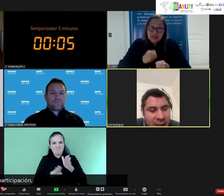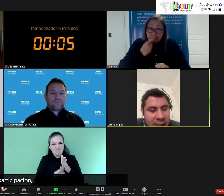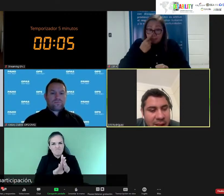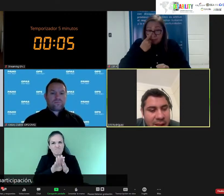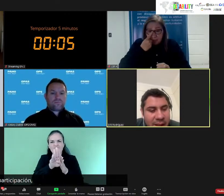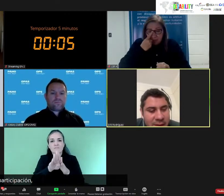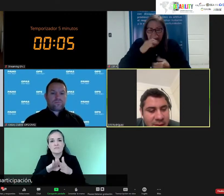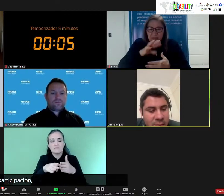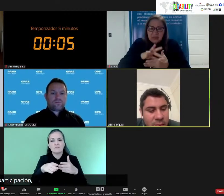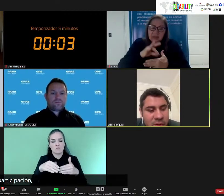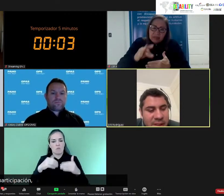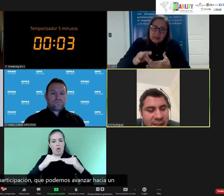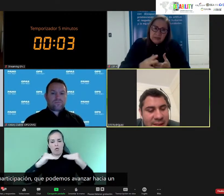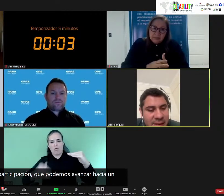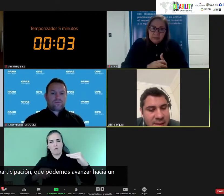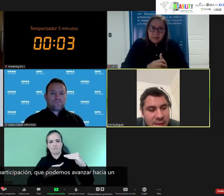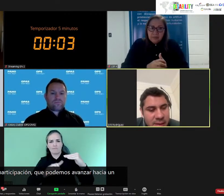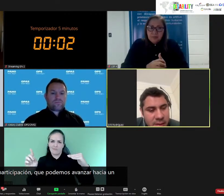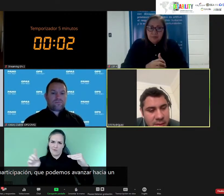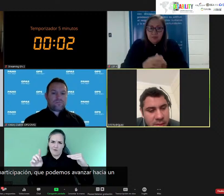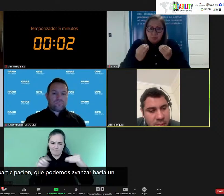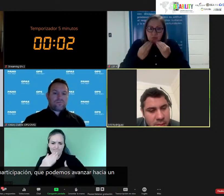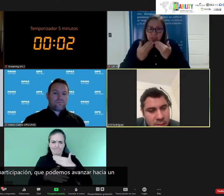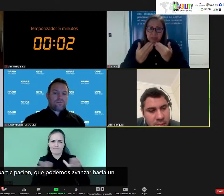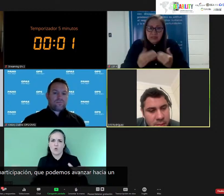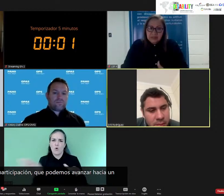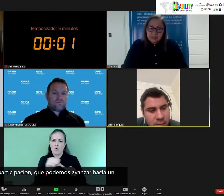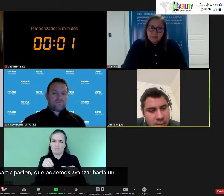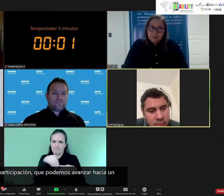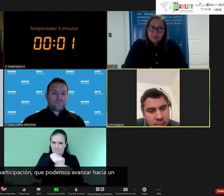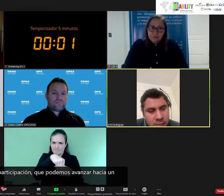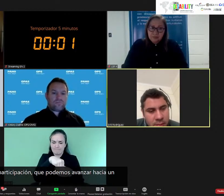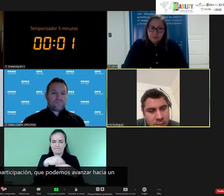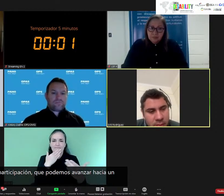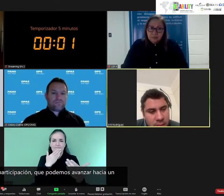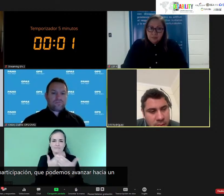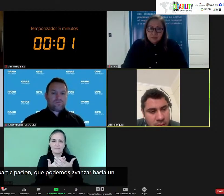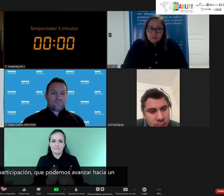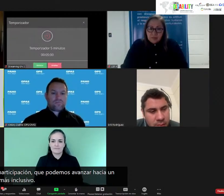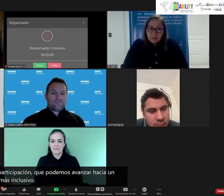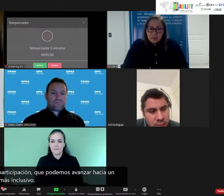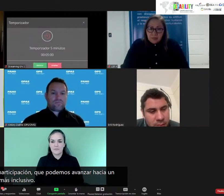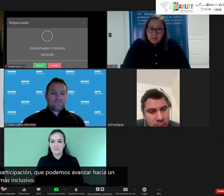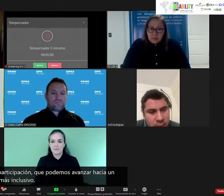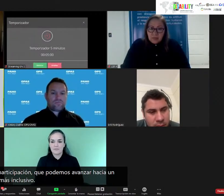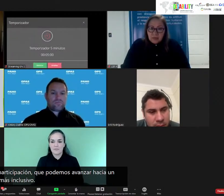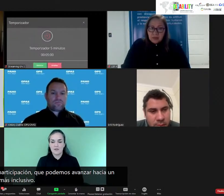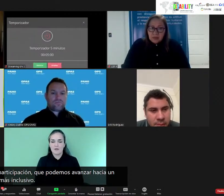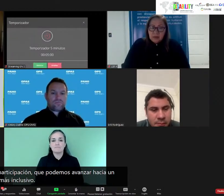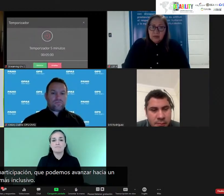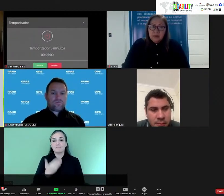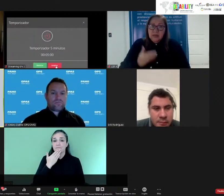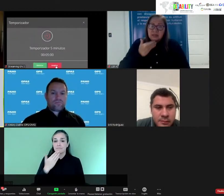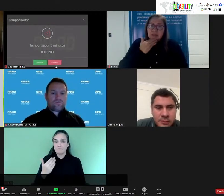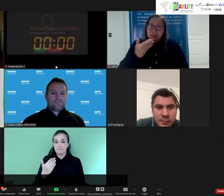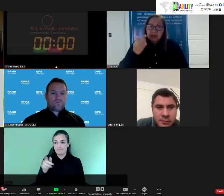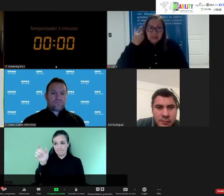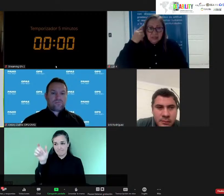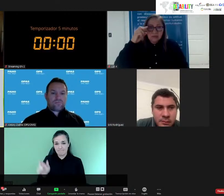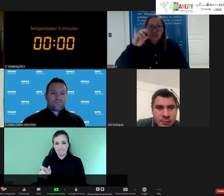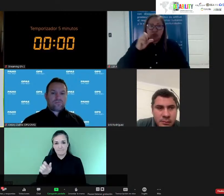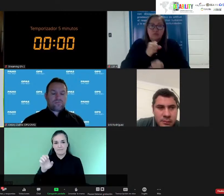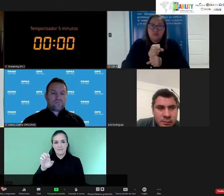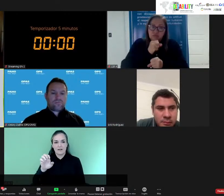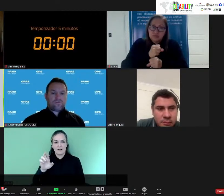that we can move forward a world that will leave no one behind thank you very much thank you eric